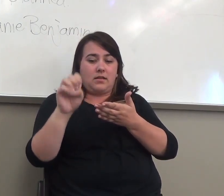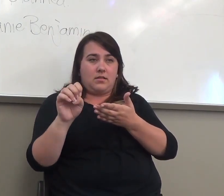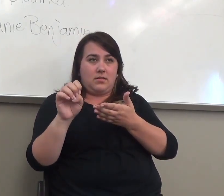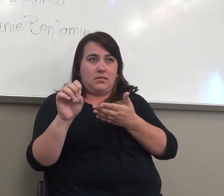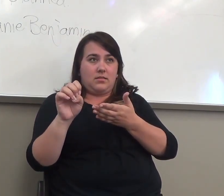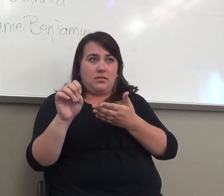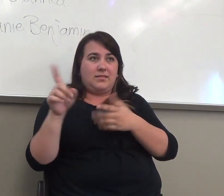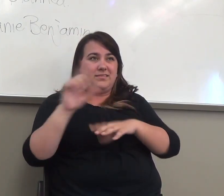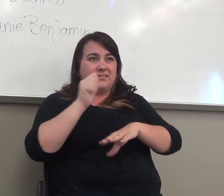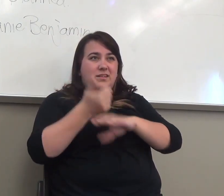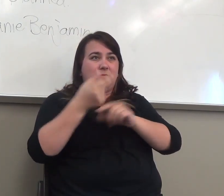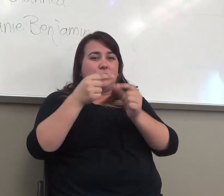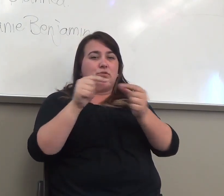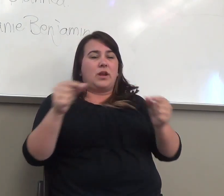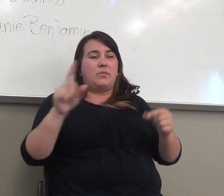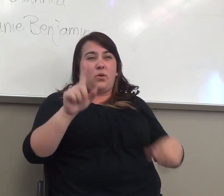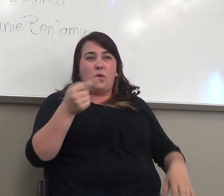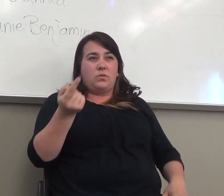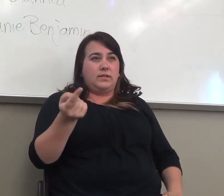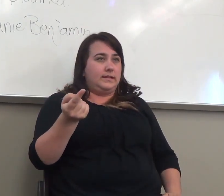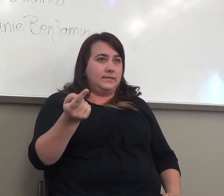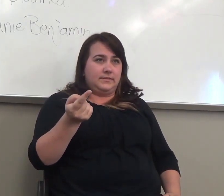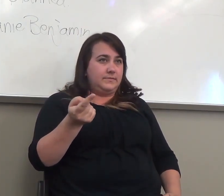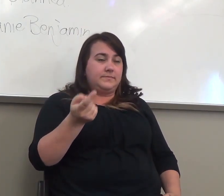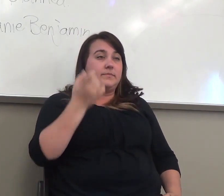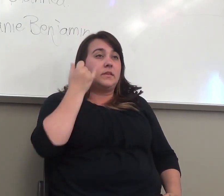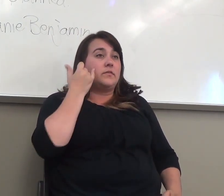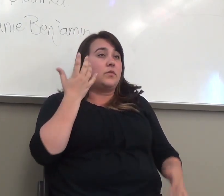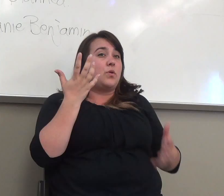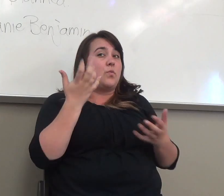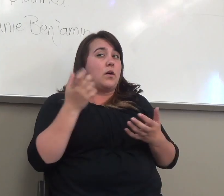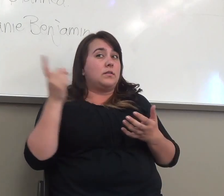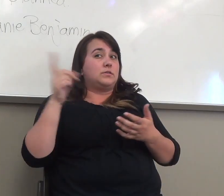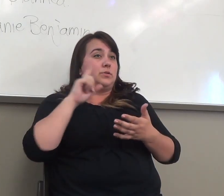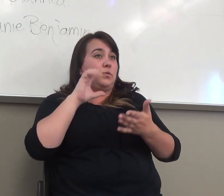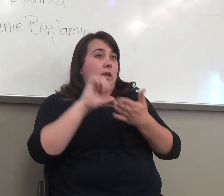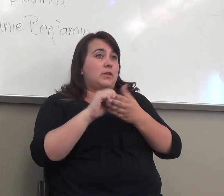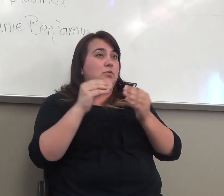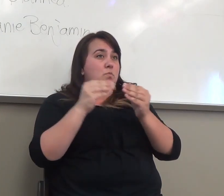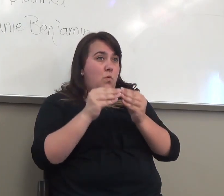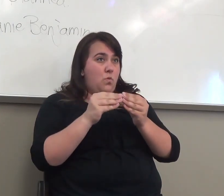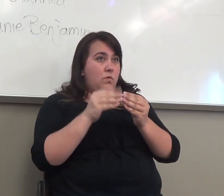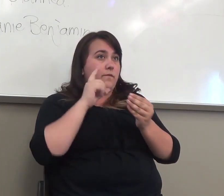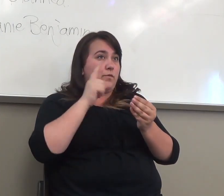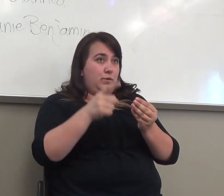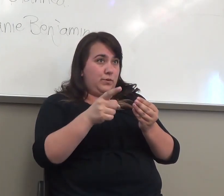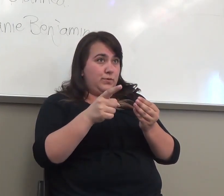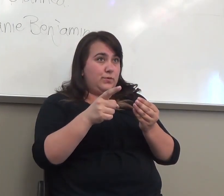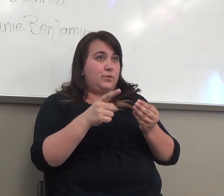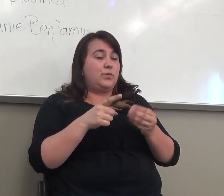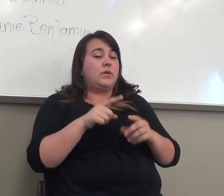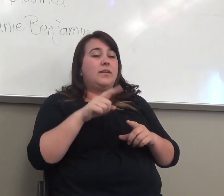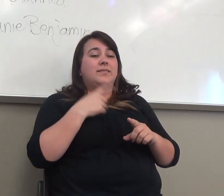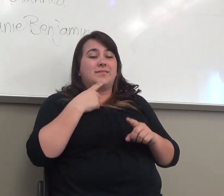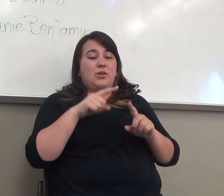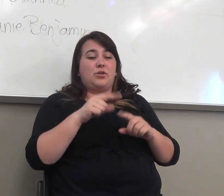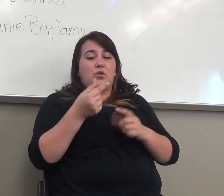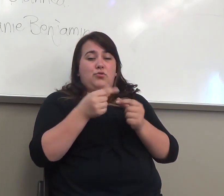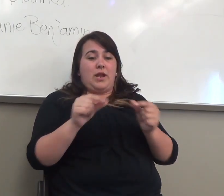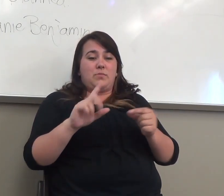What you want to do if you want it to catch more things for you is set this up to